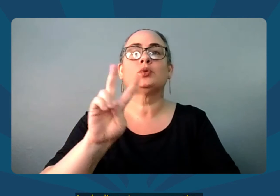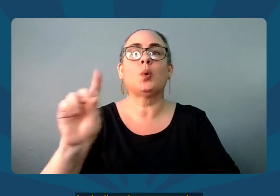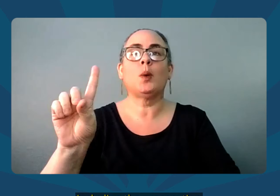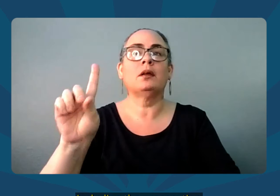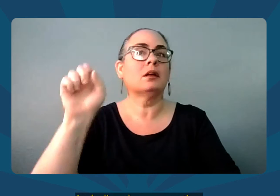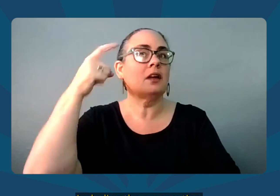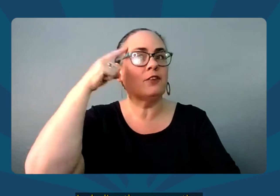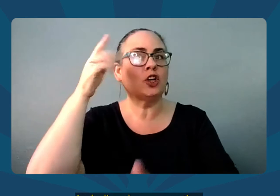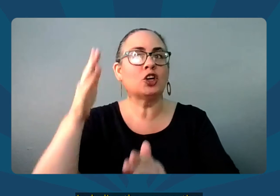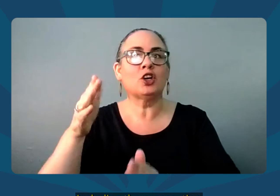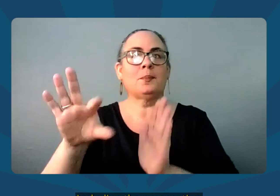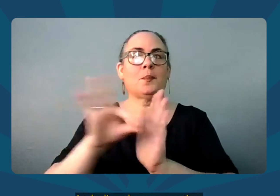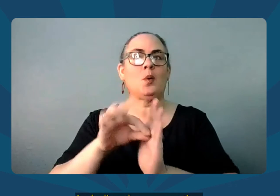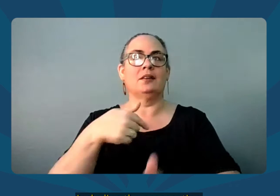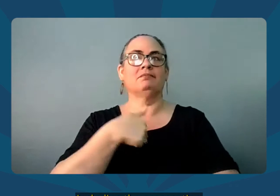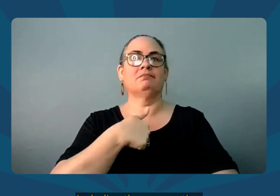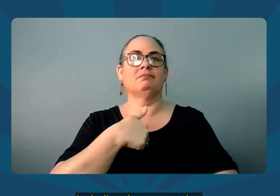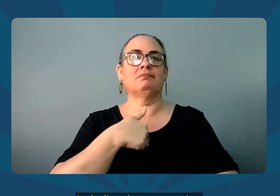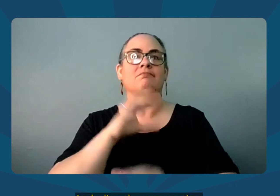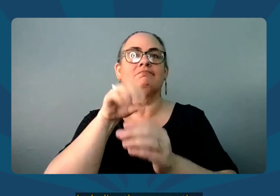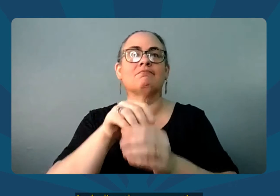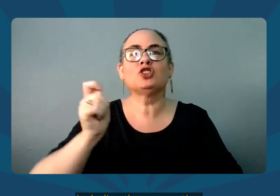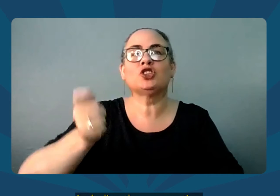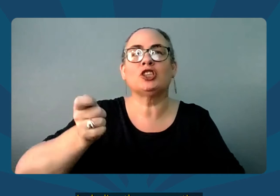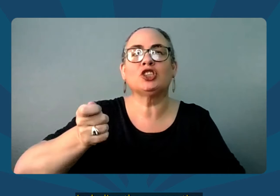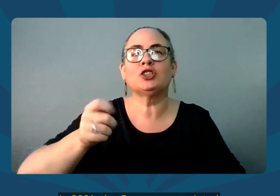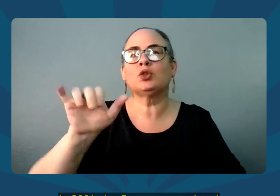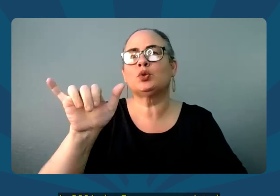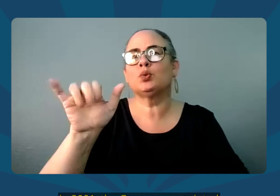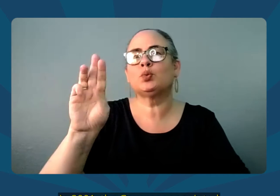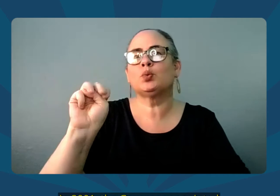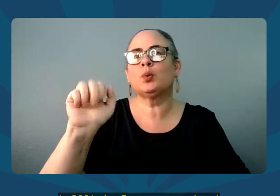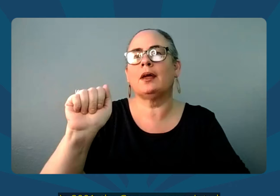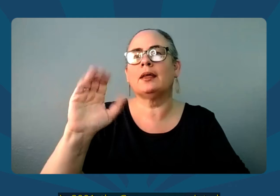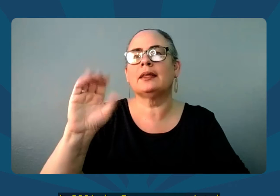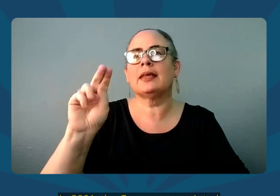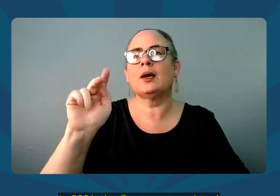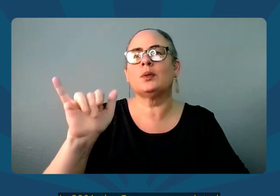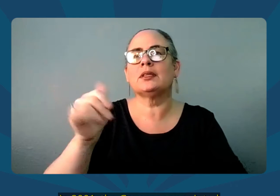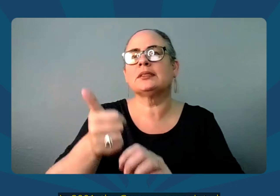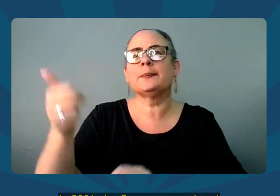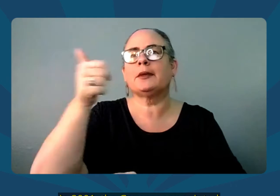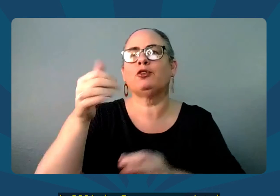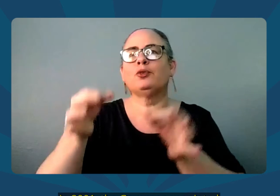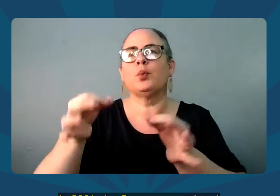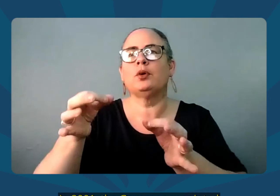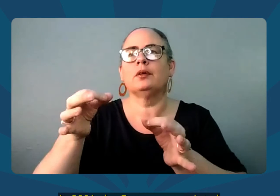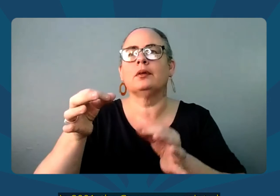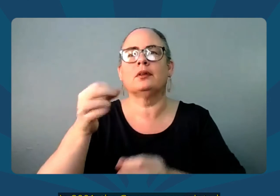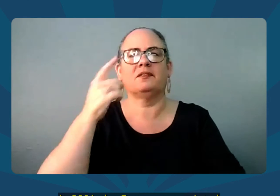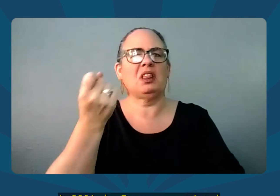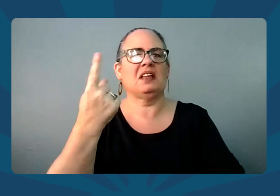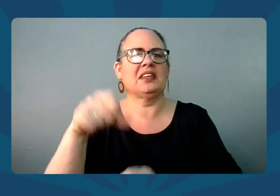including the prosecution of Mexican drug cartels. In 2001, the governor appointed Andy to serve as